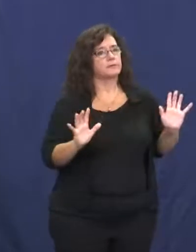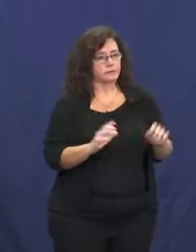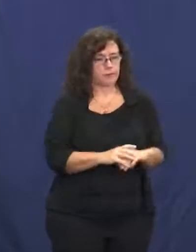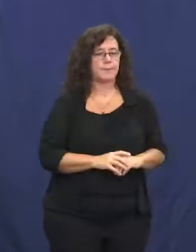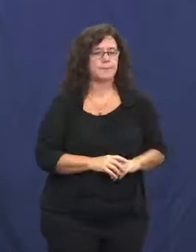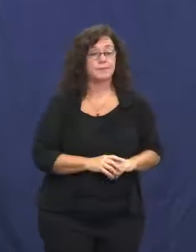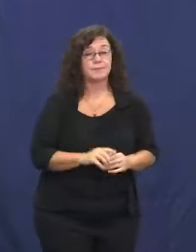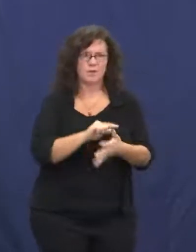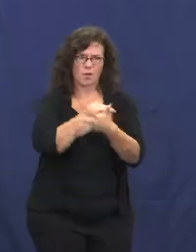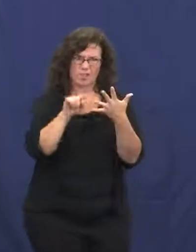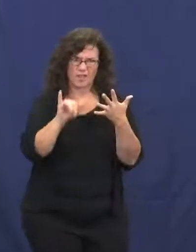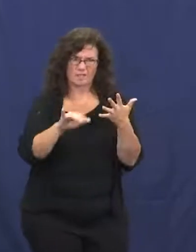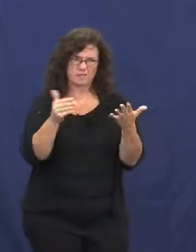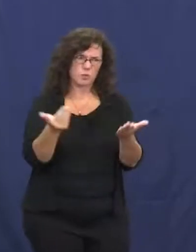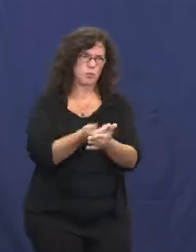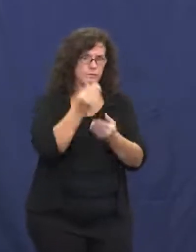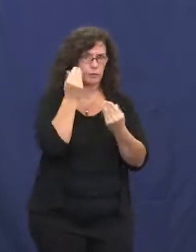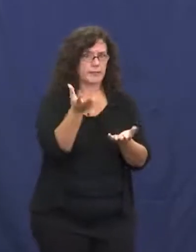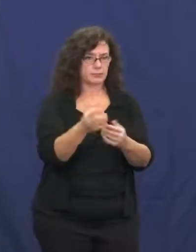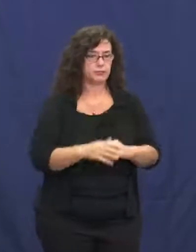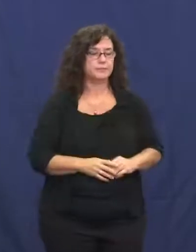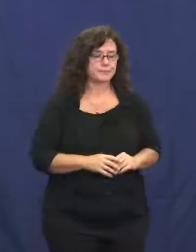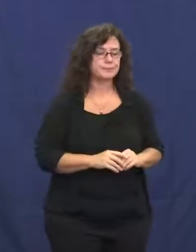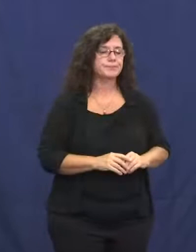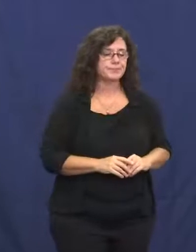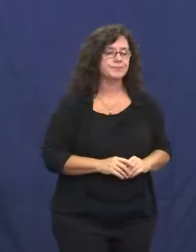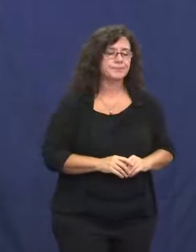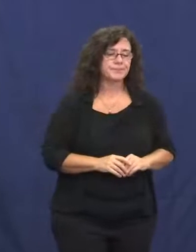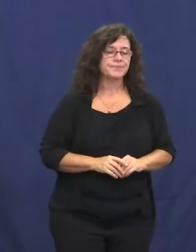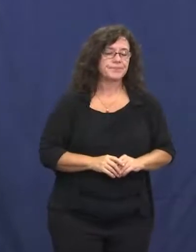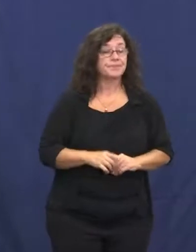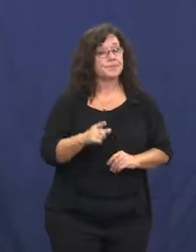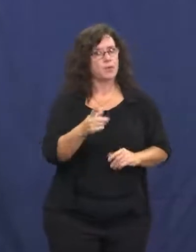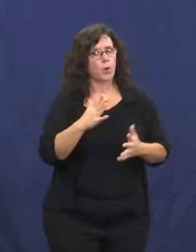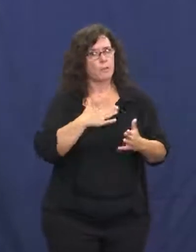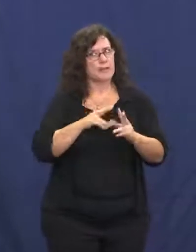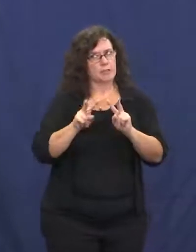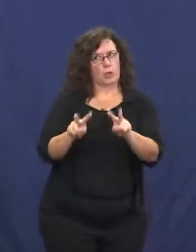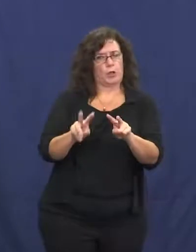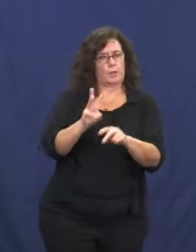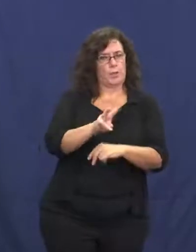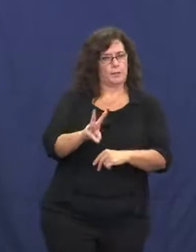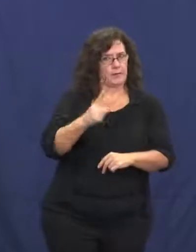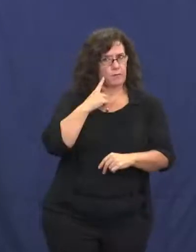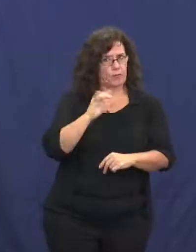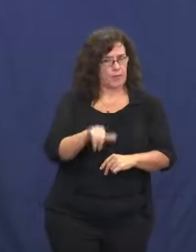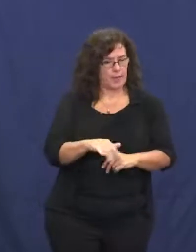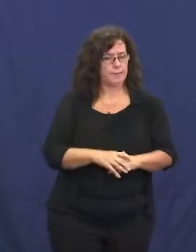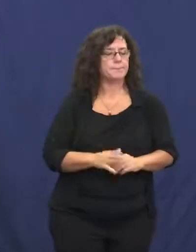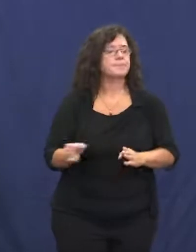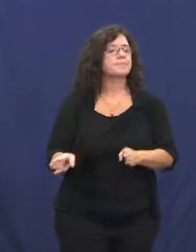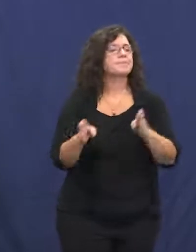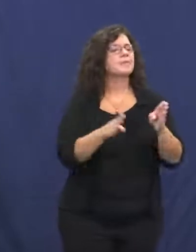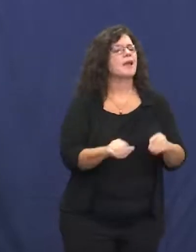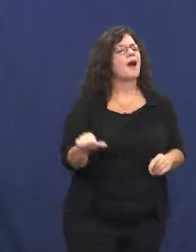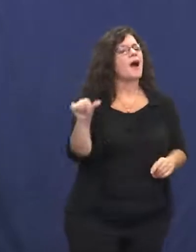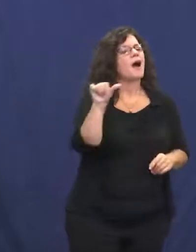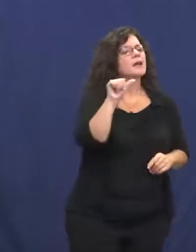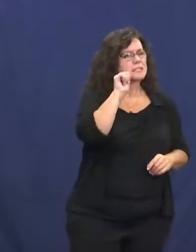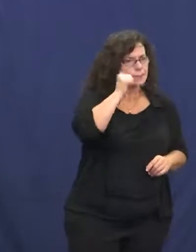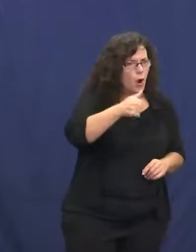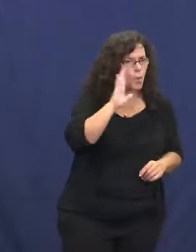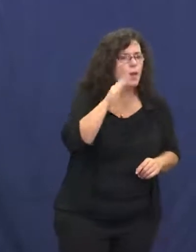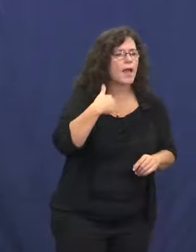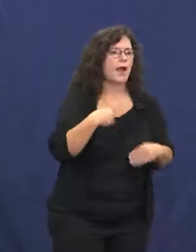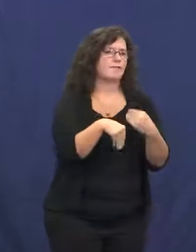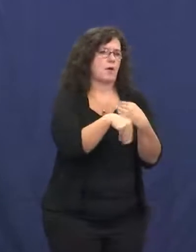informed about those. I also want to point out a webinar that's coming up for commercial landlords and tenants tomorrow.